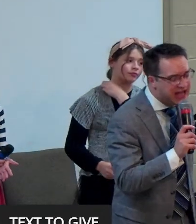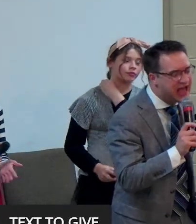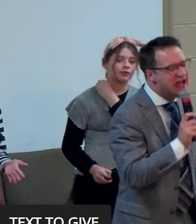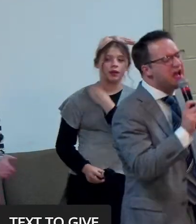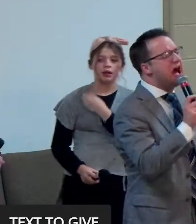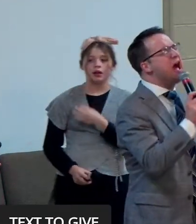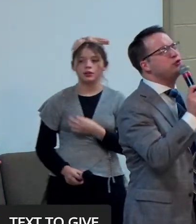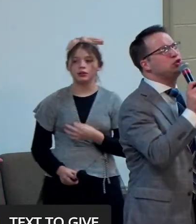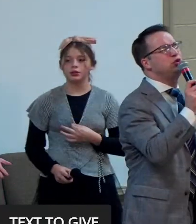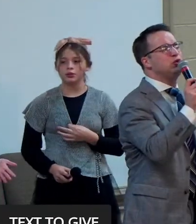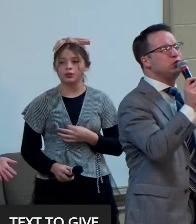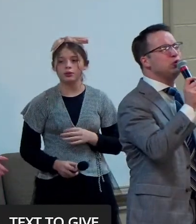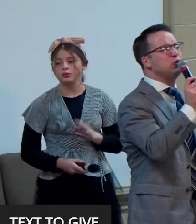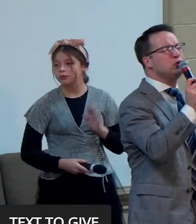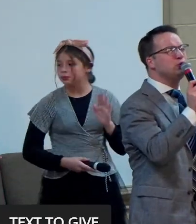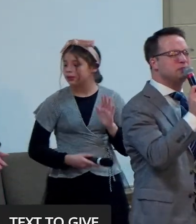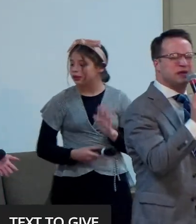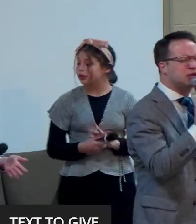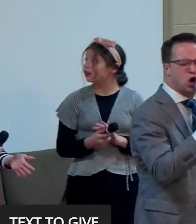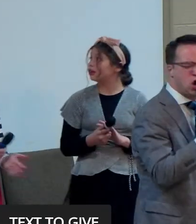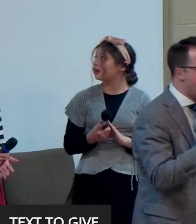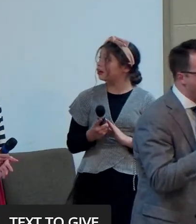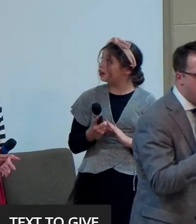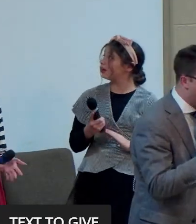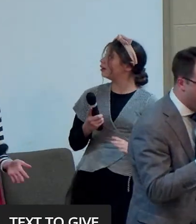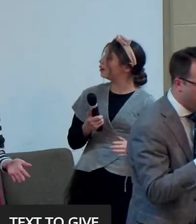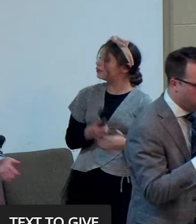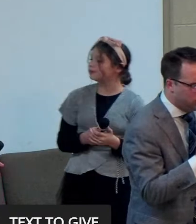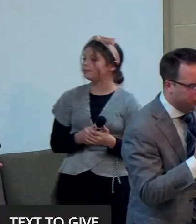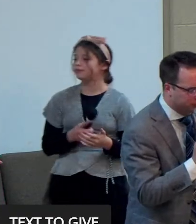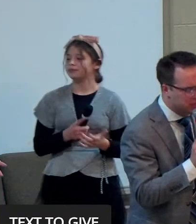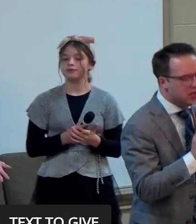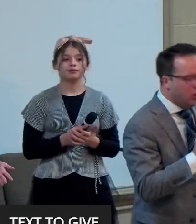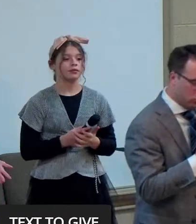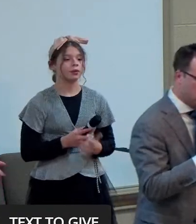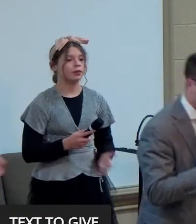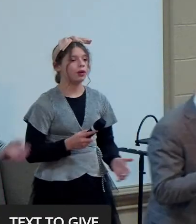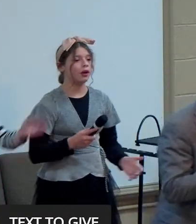knowing I'll soon be gone.